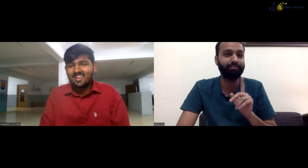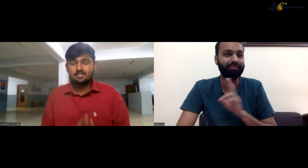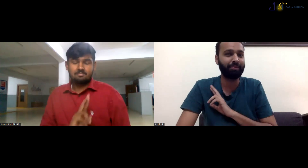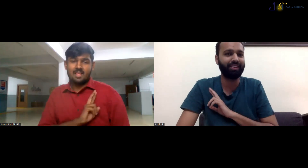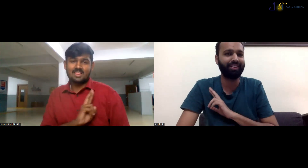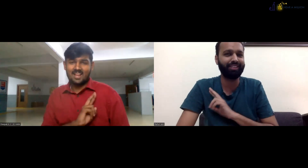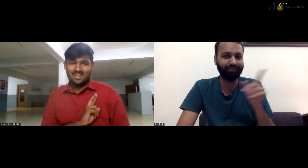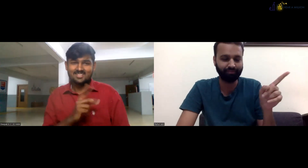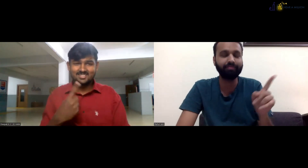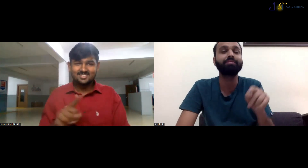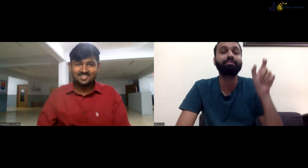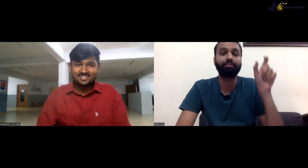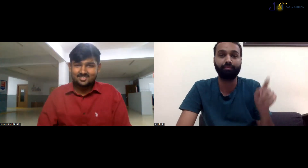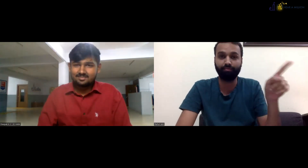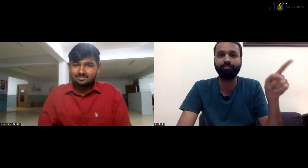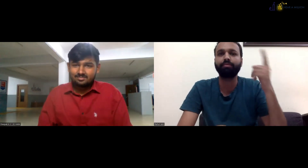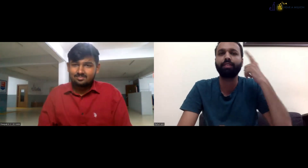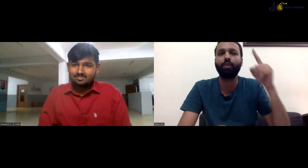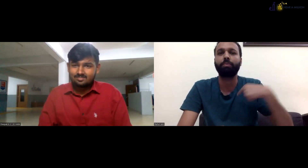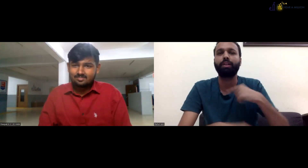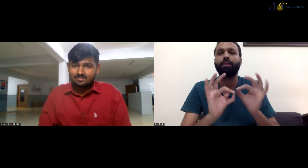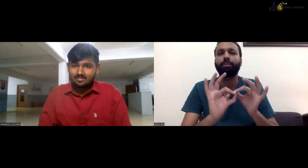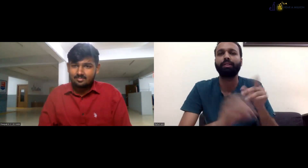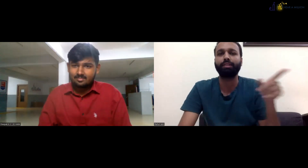sorry, Dr. Madan, Dr. Madan Vashisht.